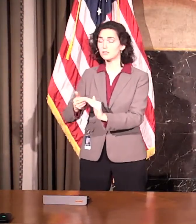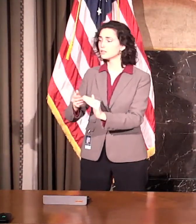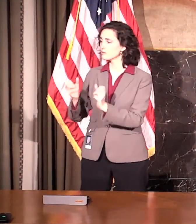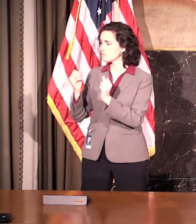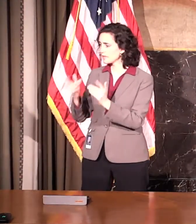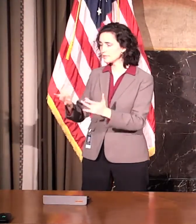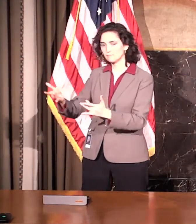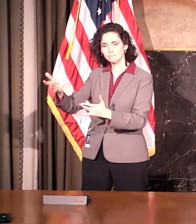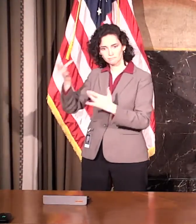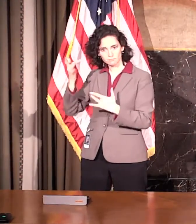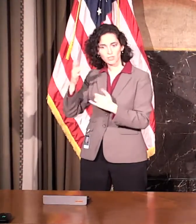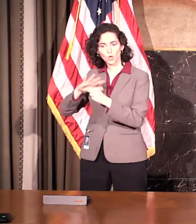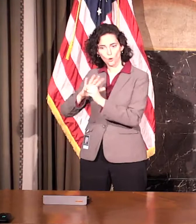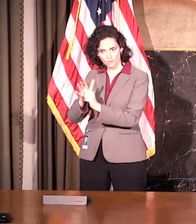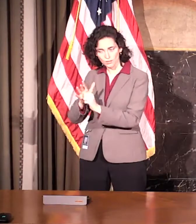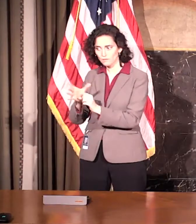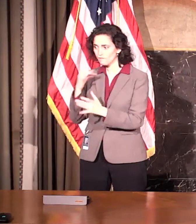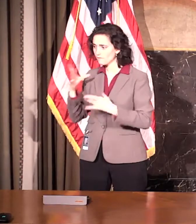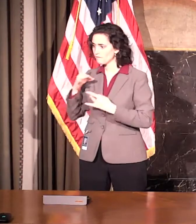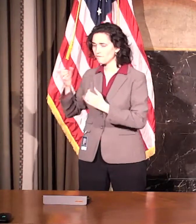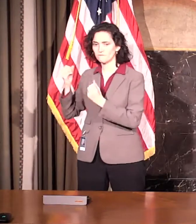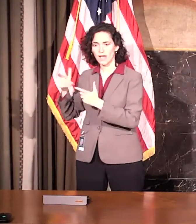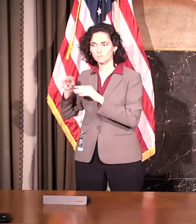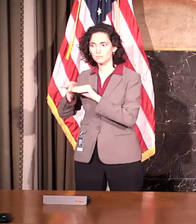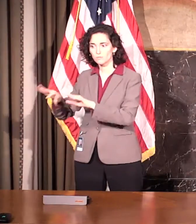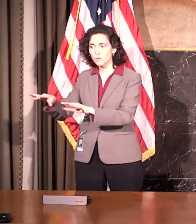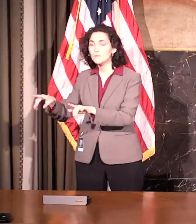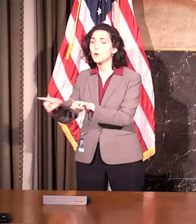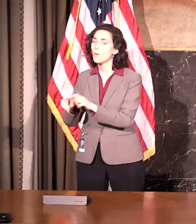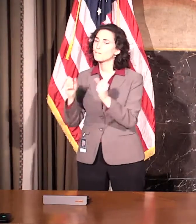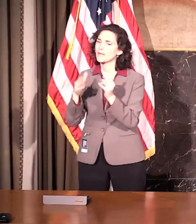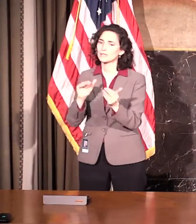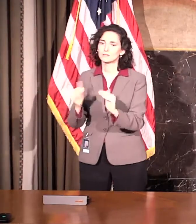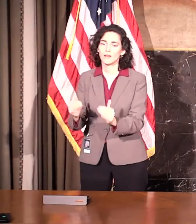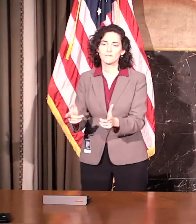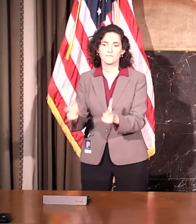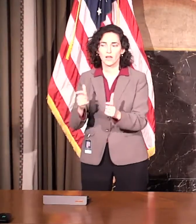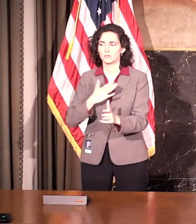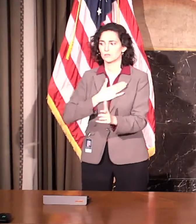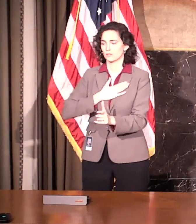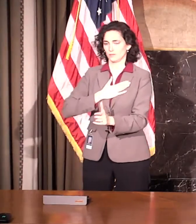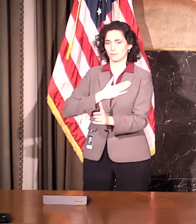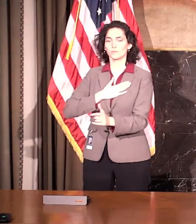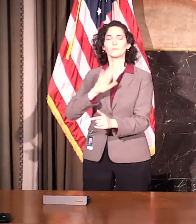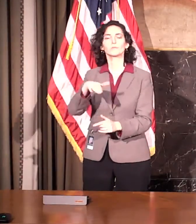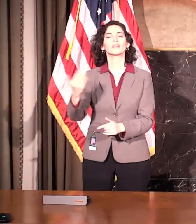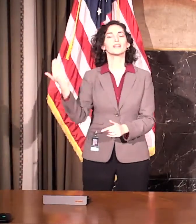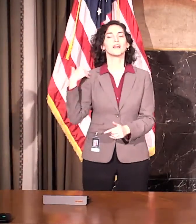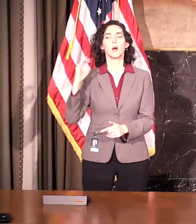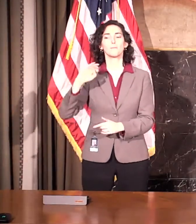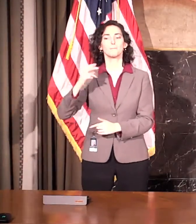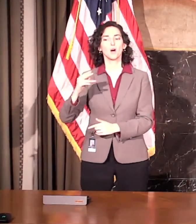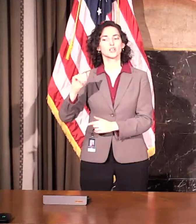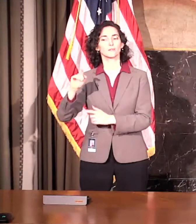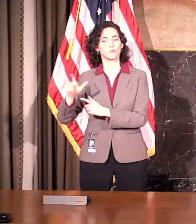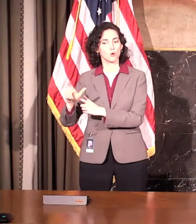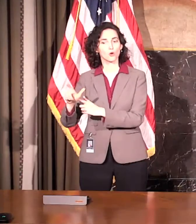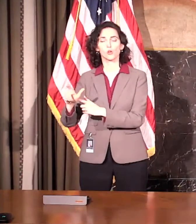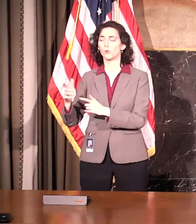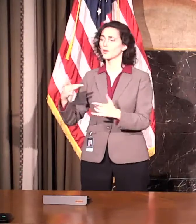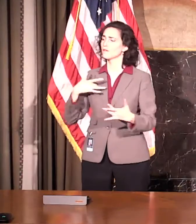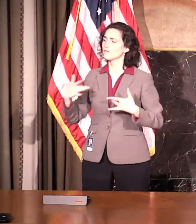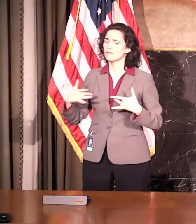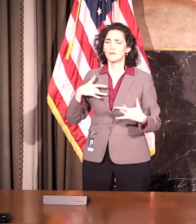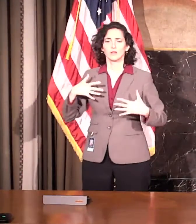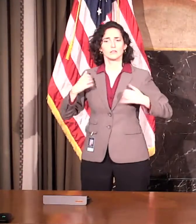unfortunately succumbed to it. As I think back to March and April, when we were overwhelmed with despair and